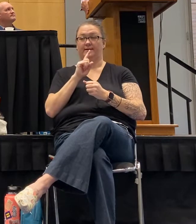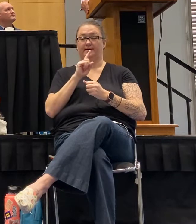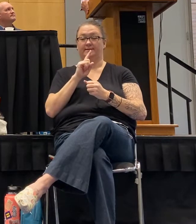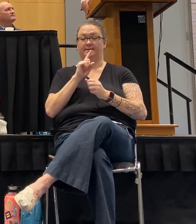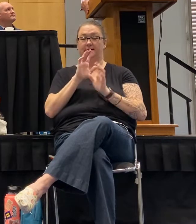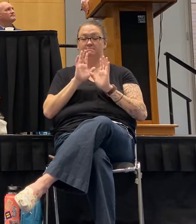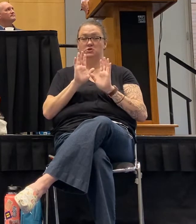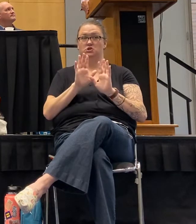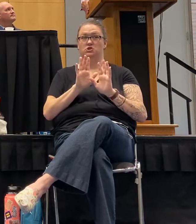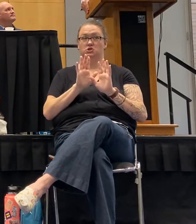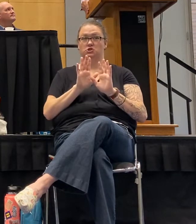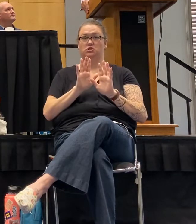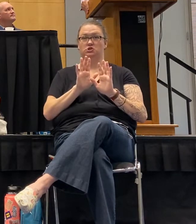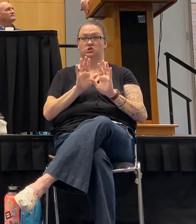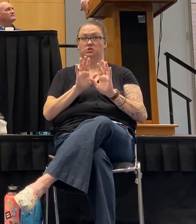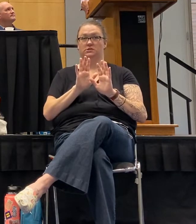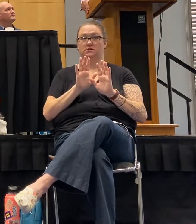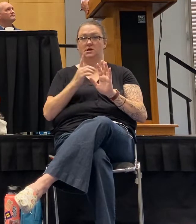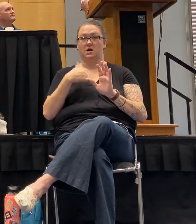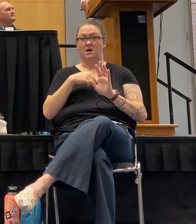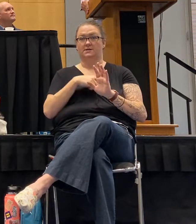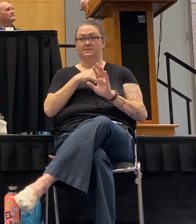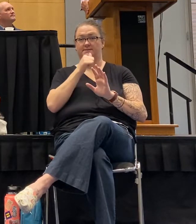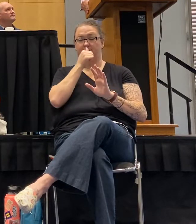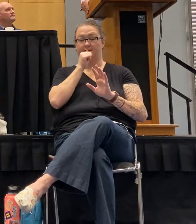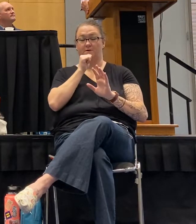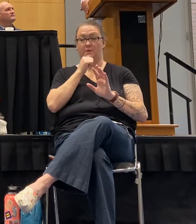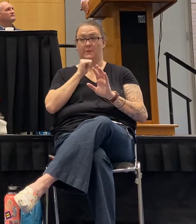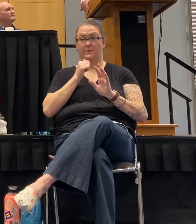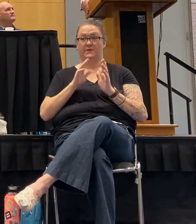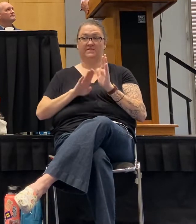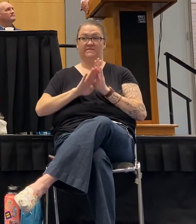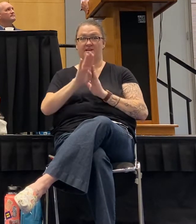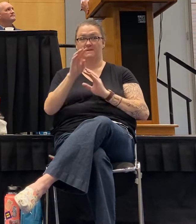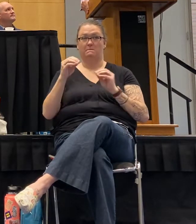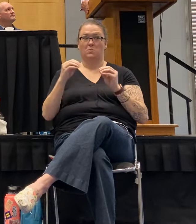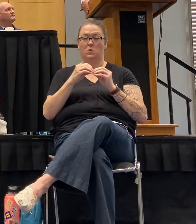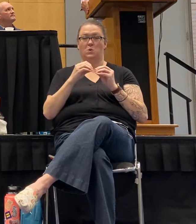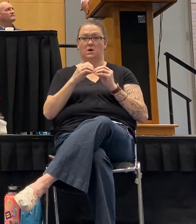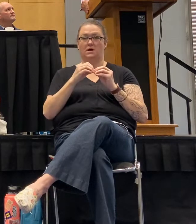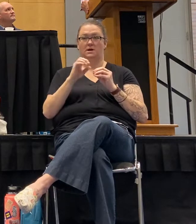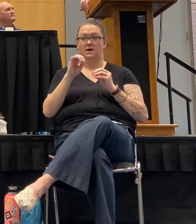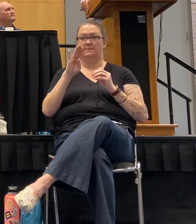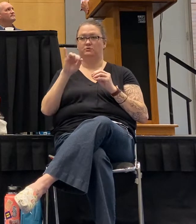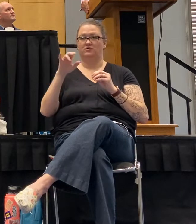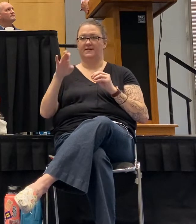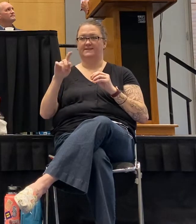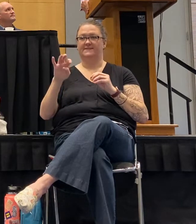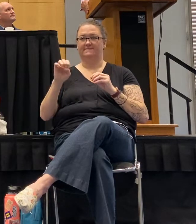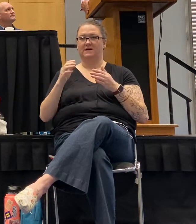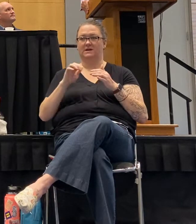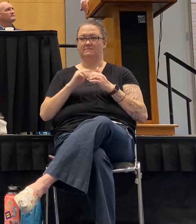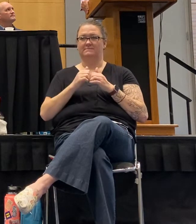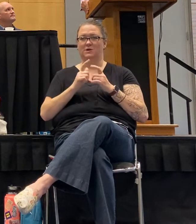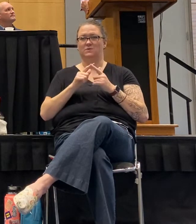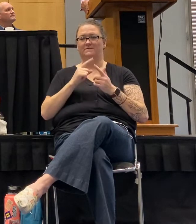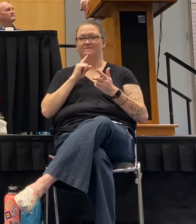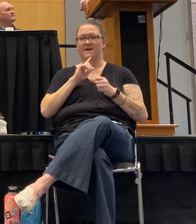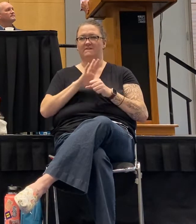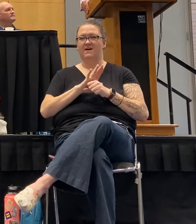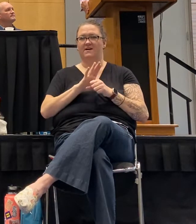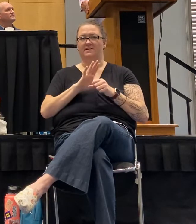pushed us to go through and develop more objective ways to verify the English